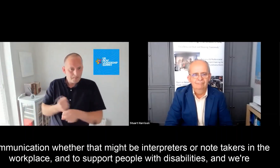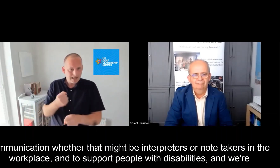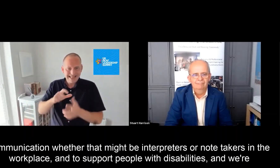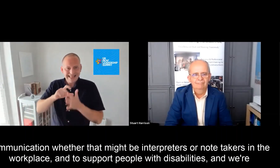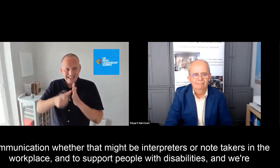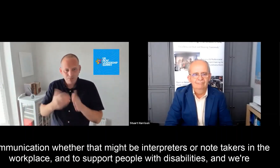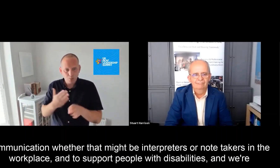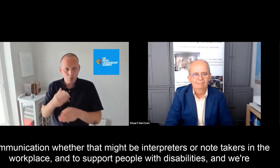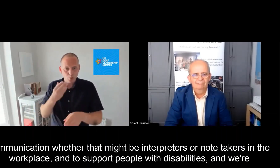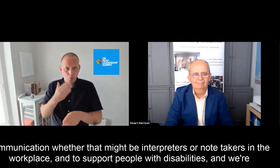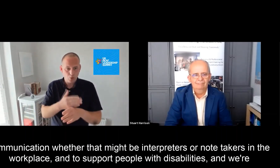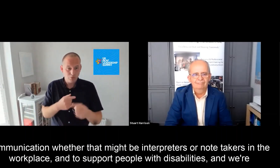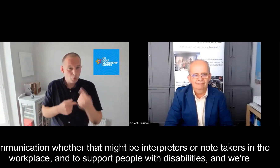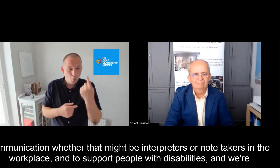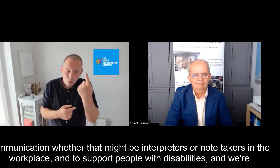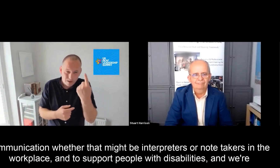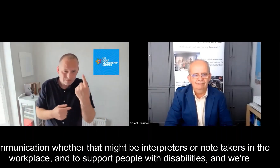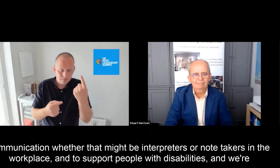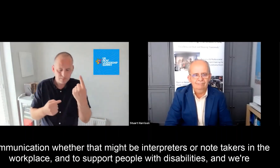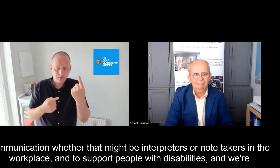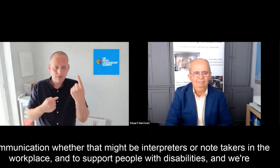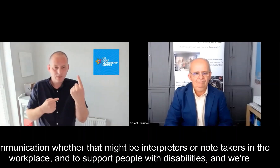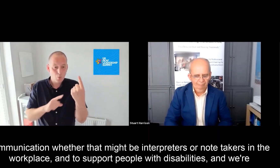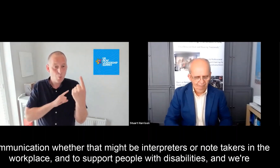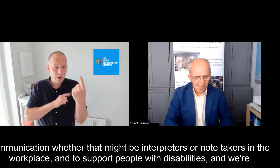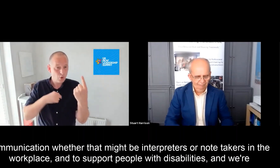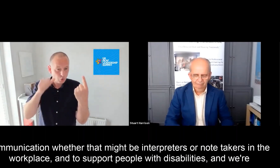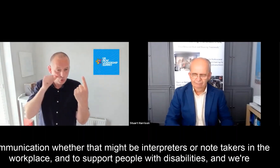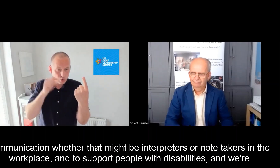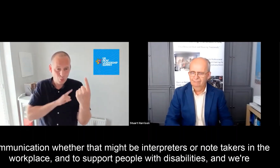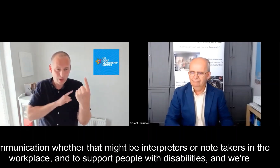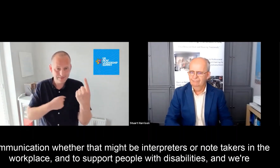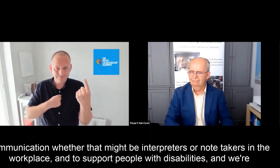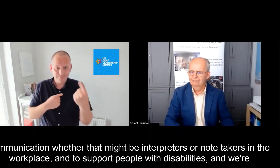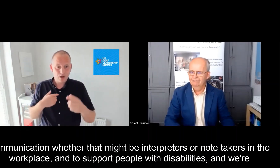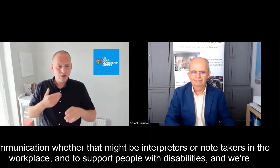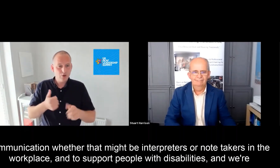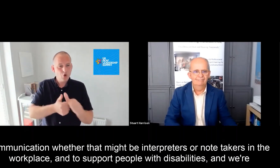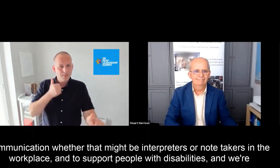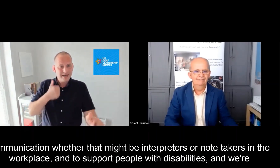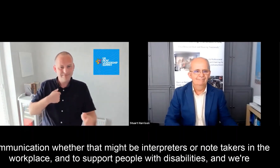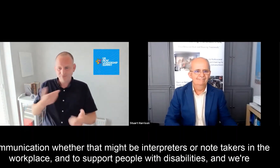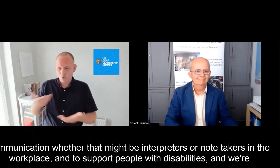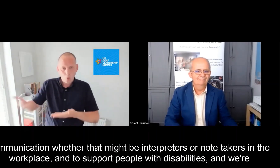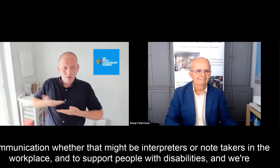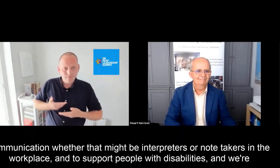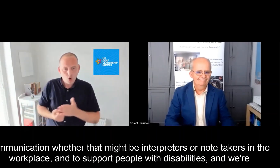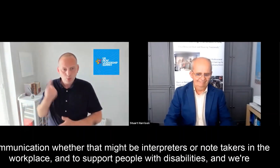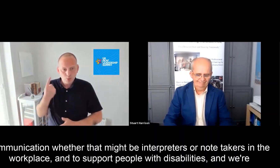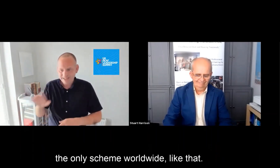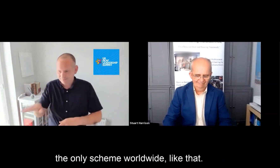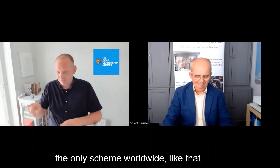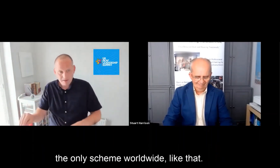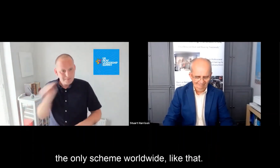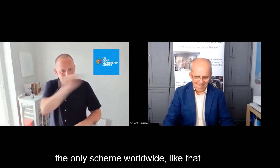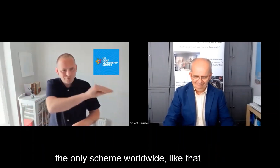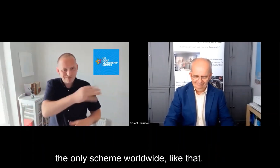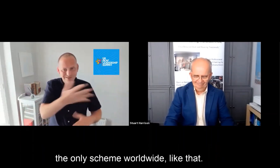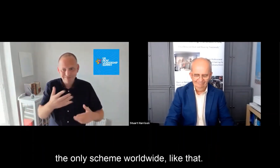interpreters or note takers in the workplace, to support people with disabilities. And we're the only scheme worldwide like